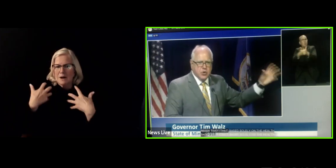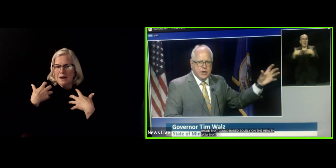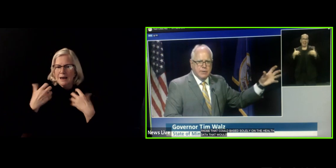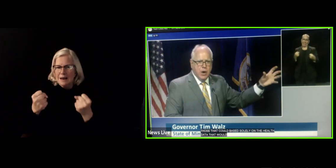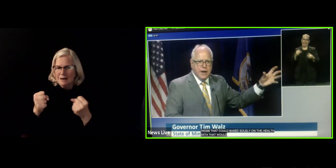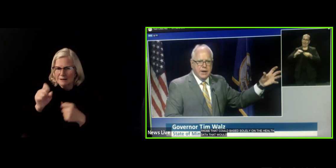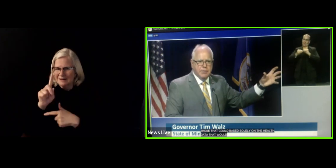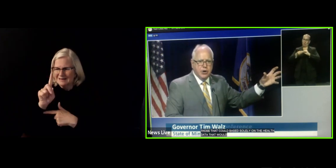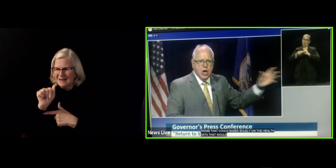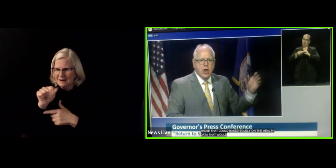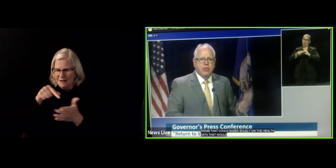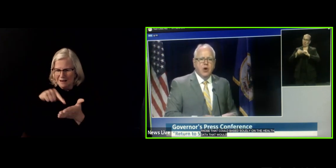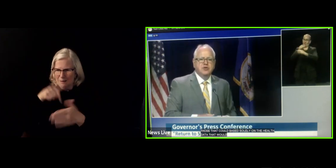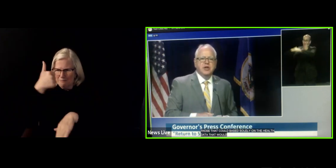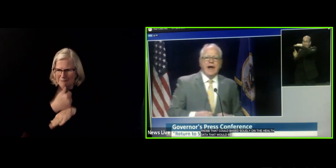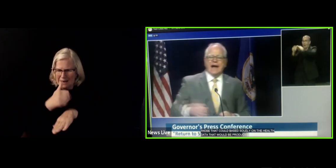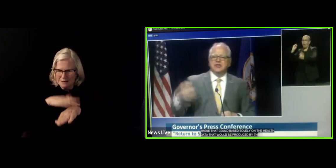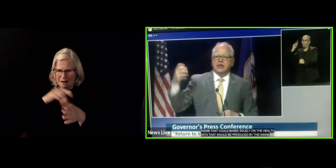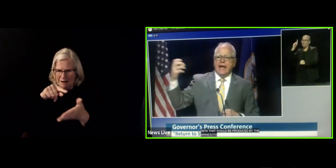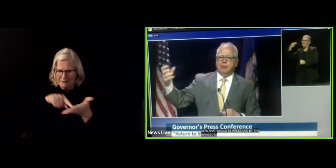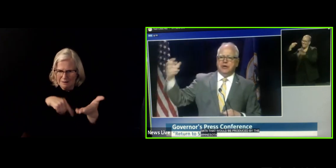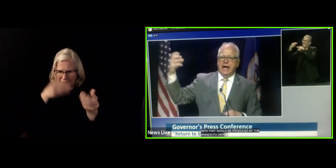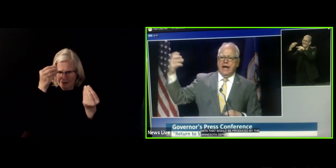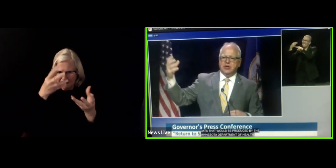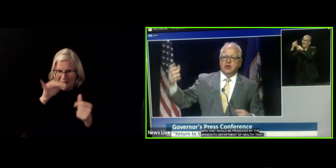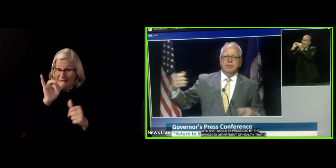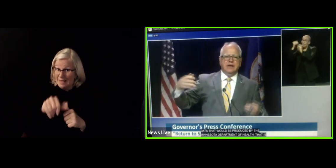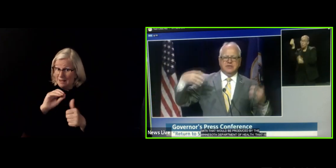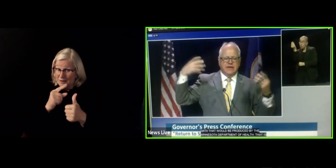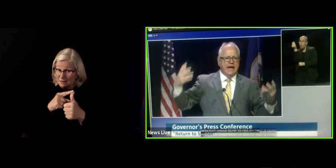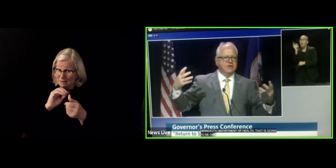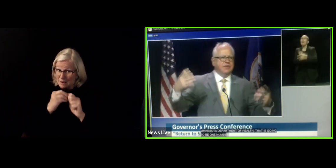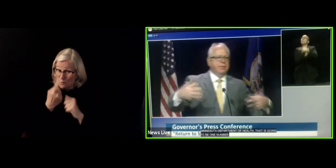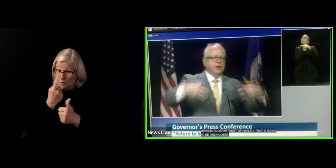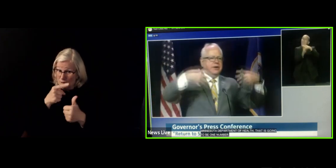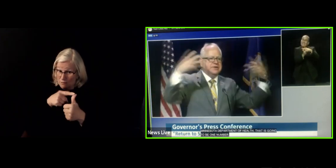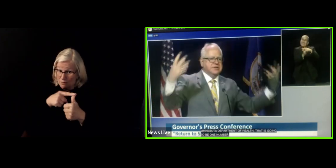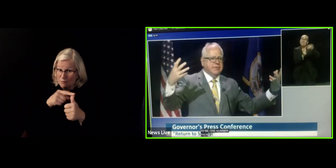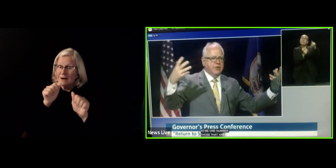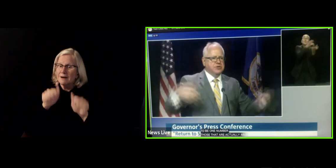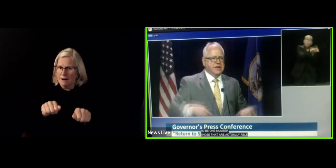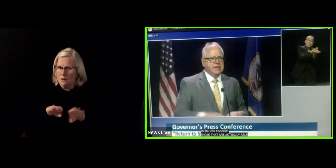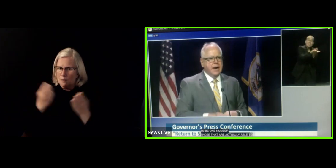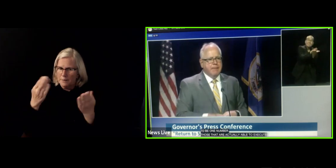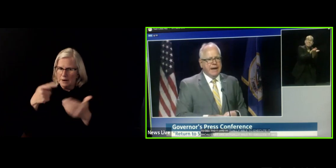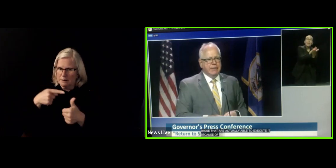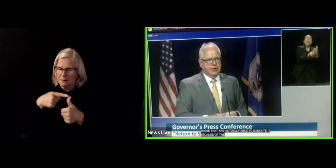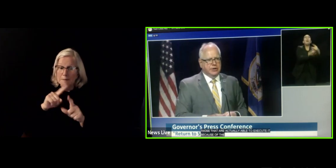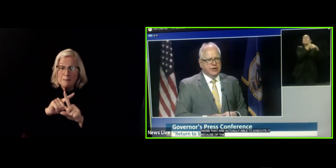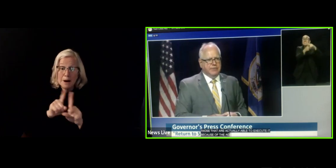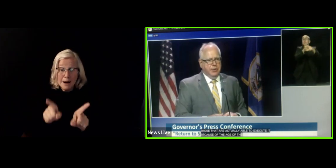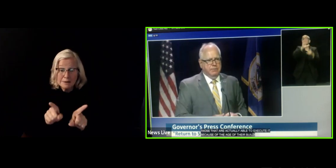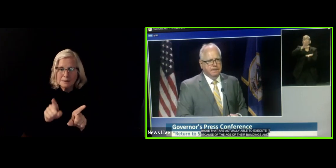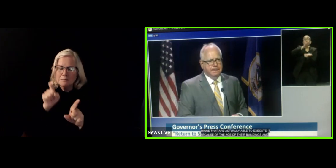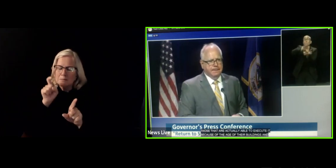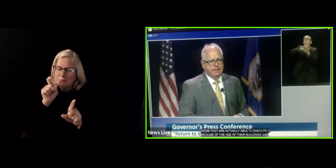is going to be one number. Those that are actually able to execute it because of the age of their buildings and some of those things might be a little